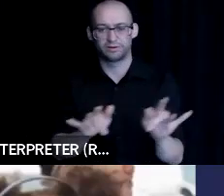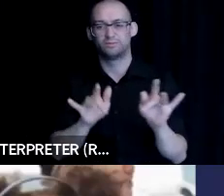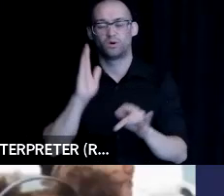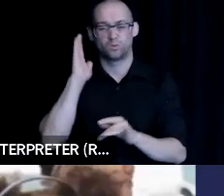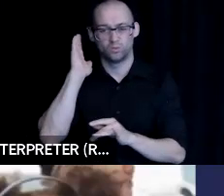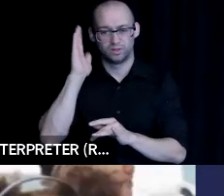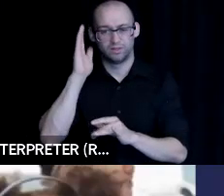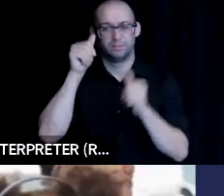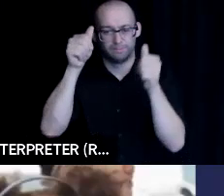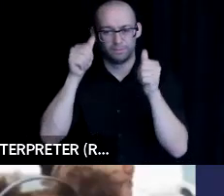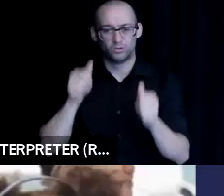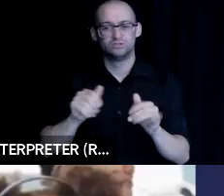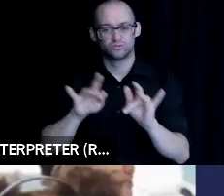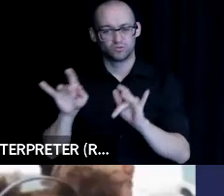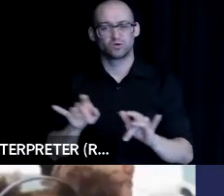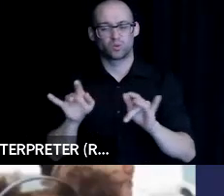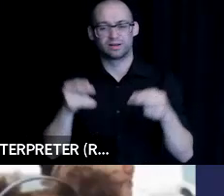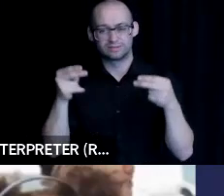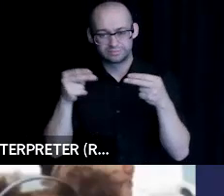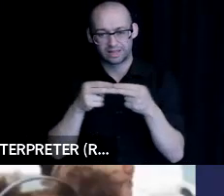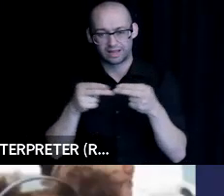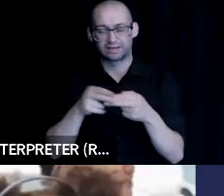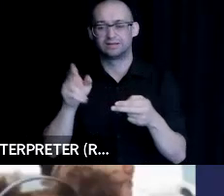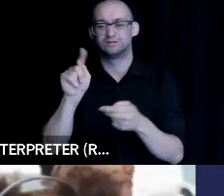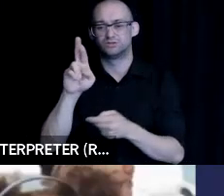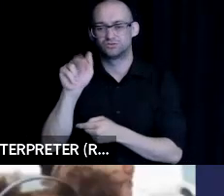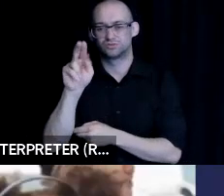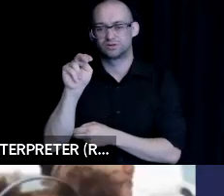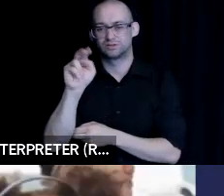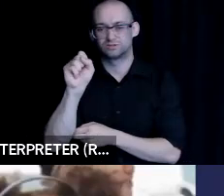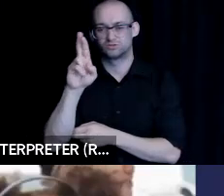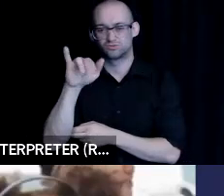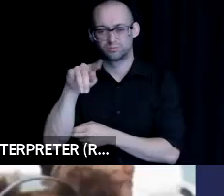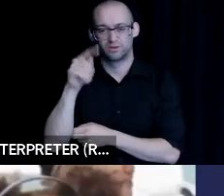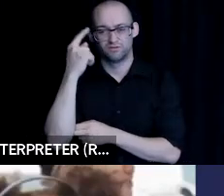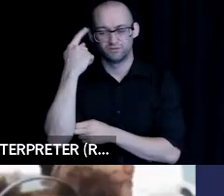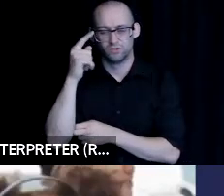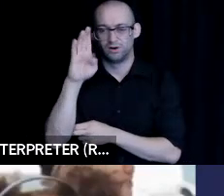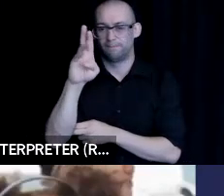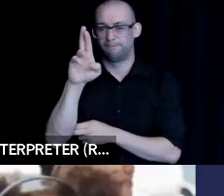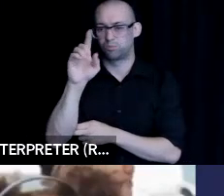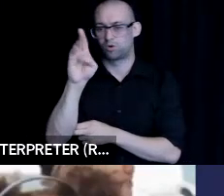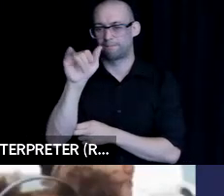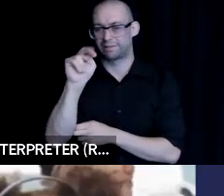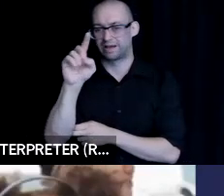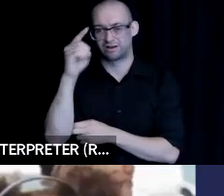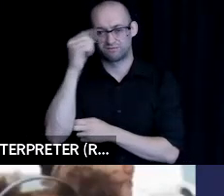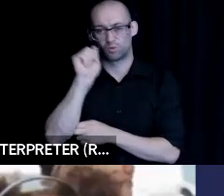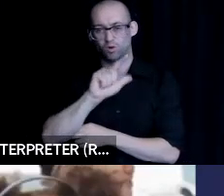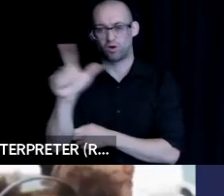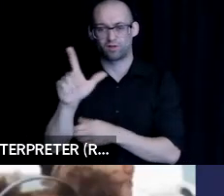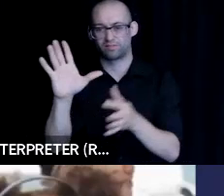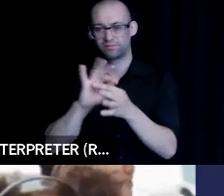posting the recording of the meeting, slides, and transcripts to the Broadband for All portal, and we will provide that link in the chat for